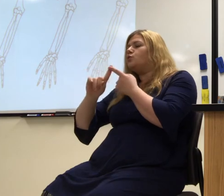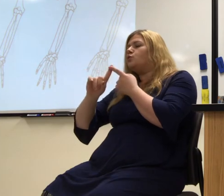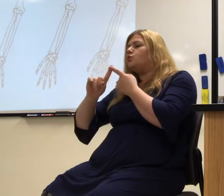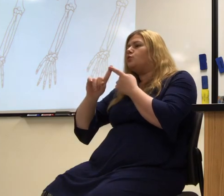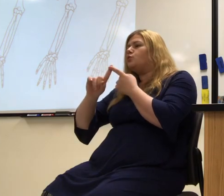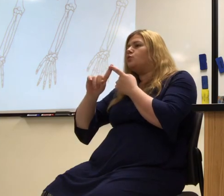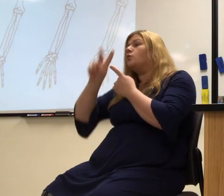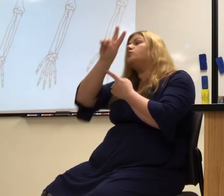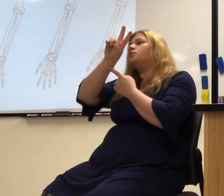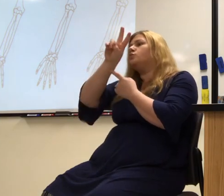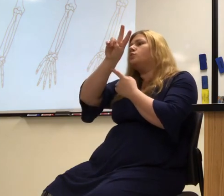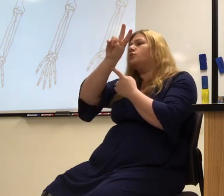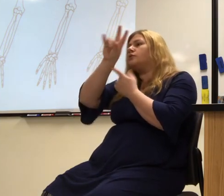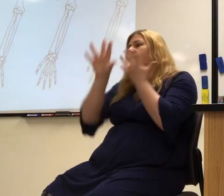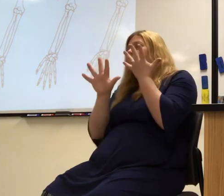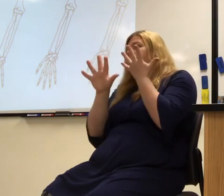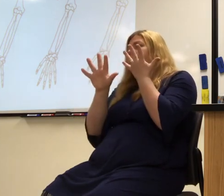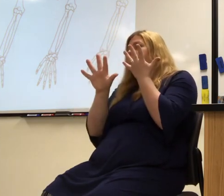2 through 5.